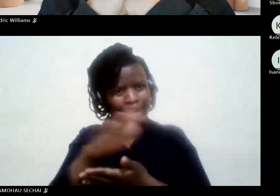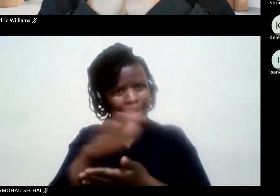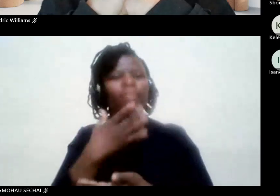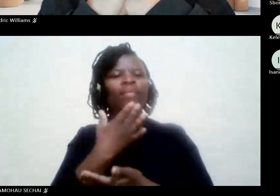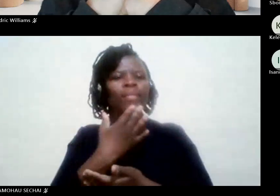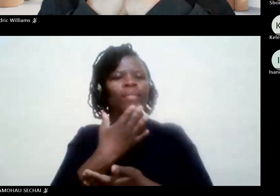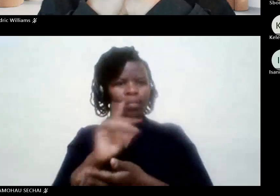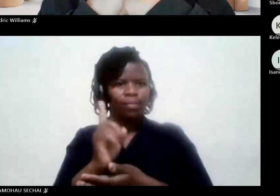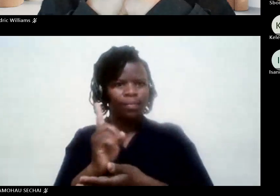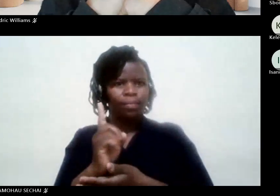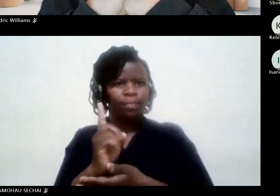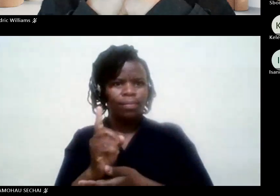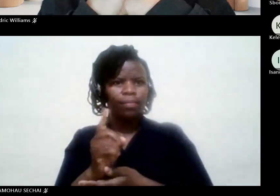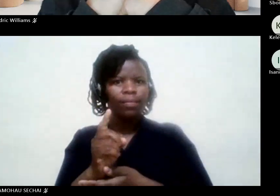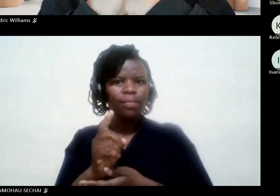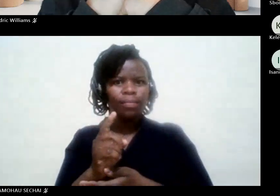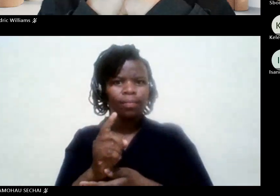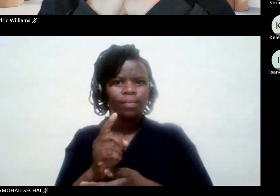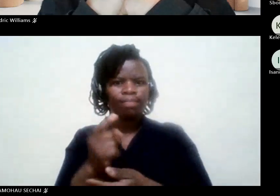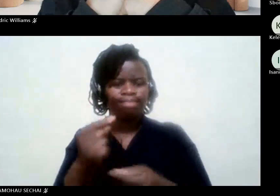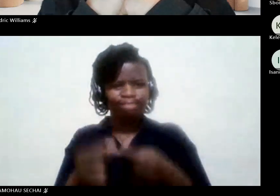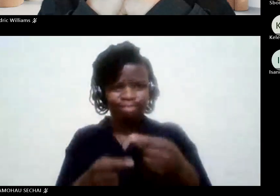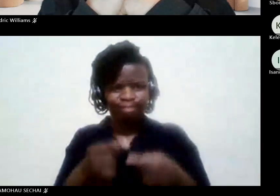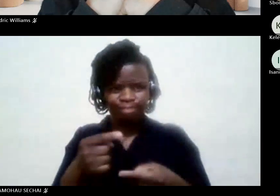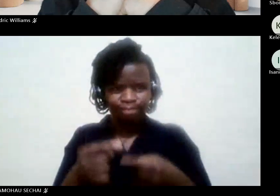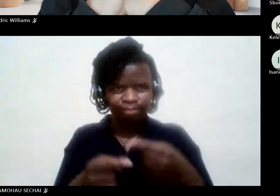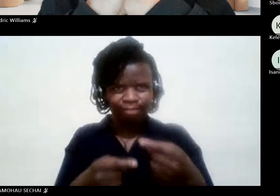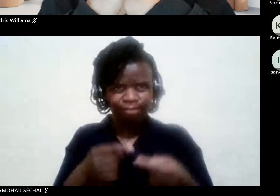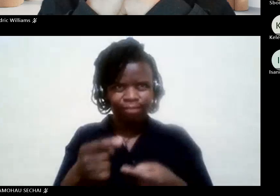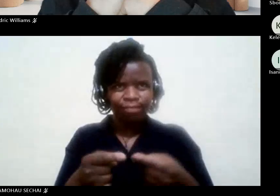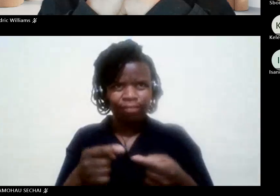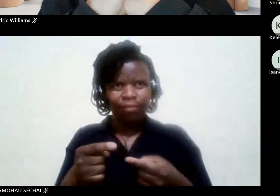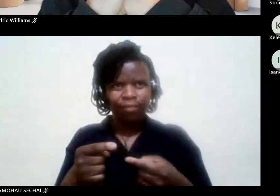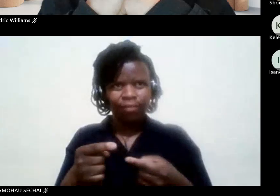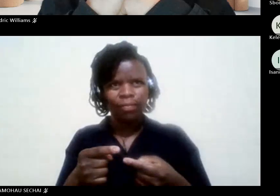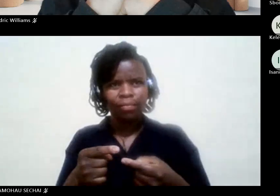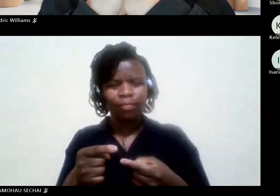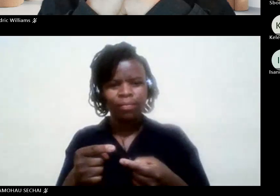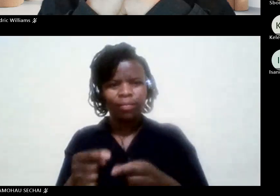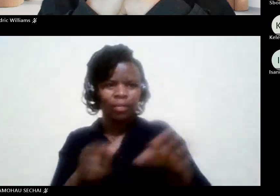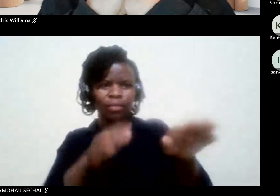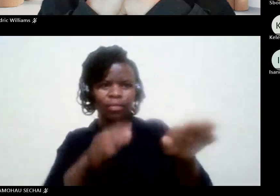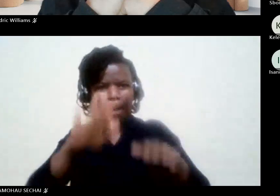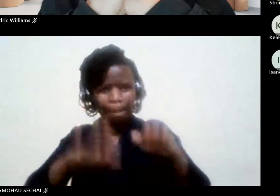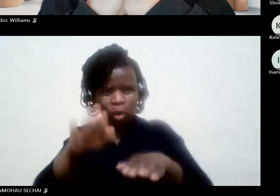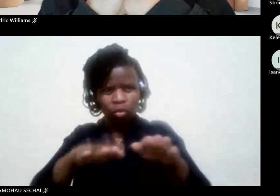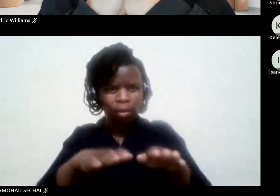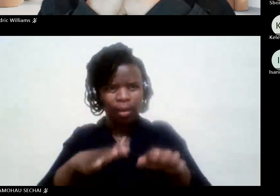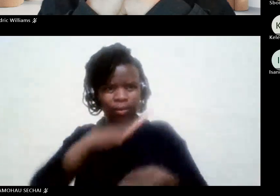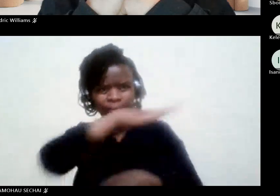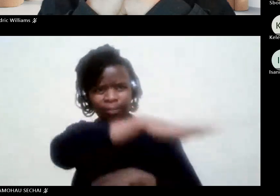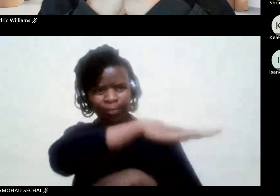on the pathway. So those are some of the things. Hence, I was saying